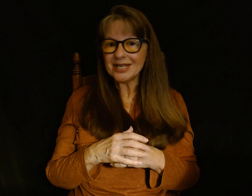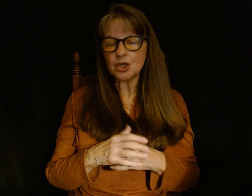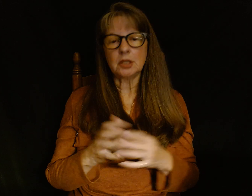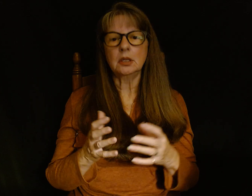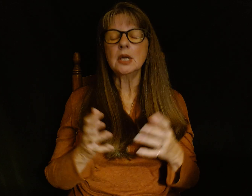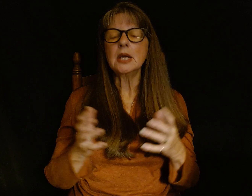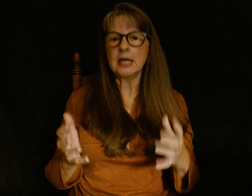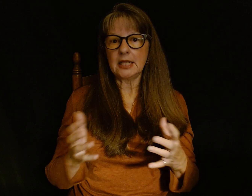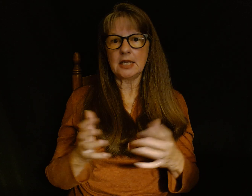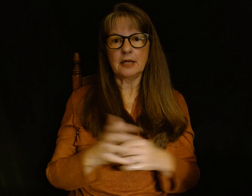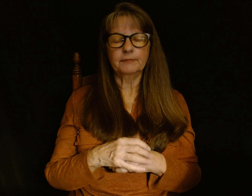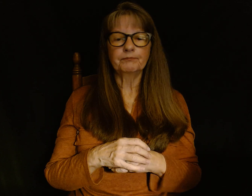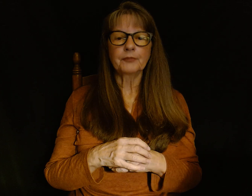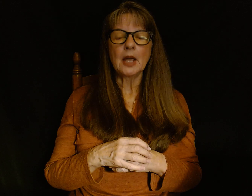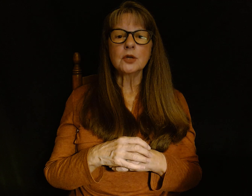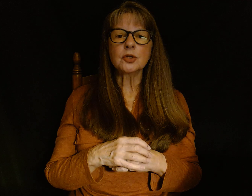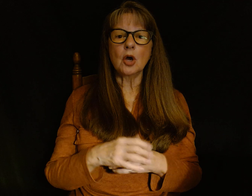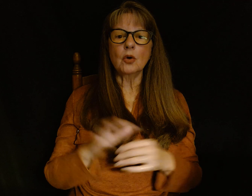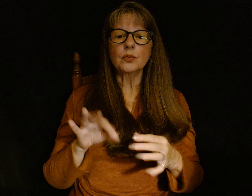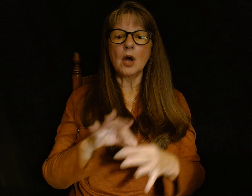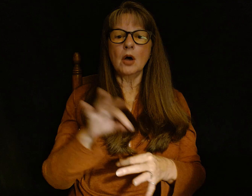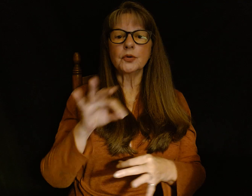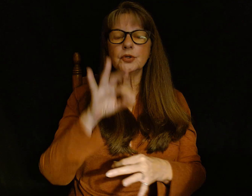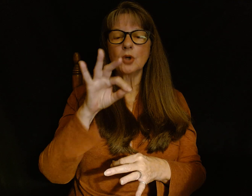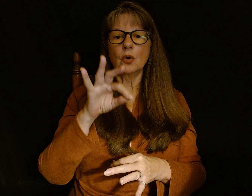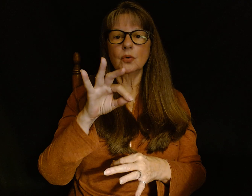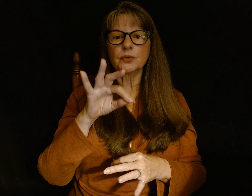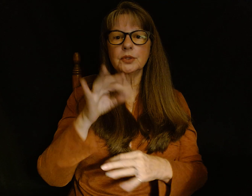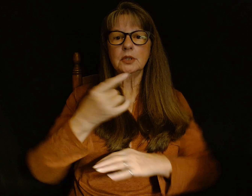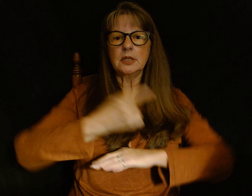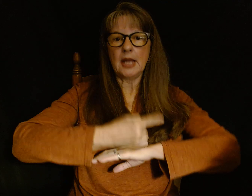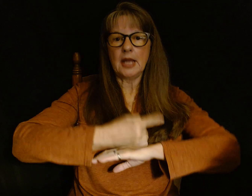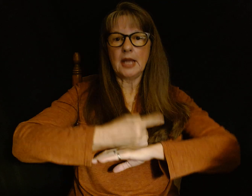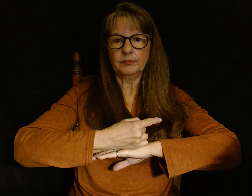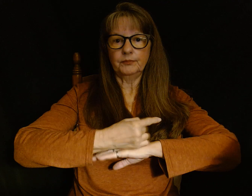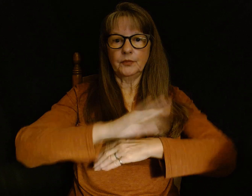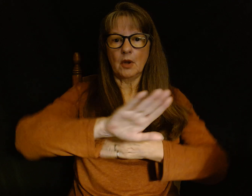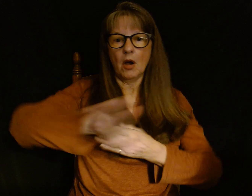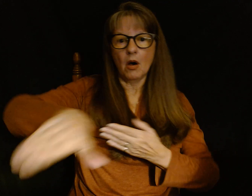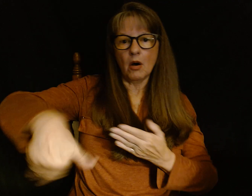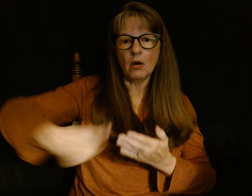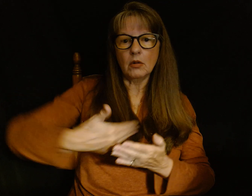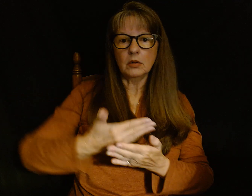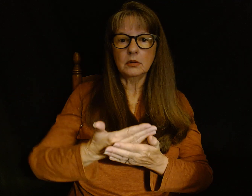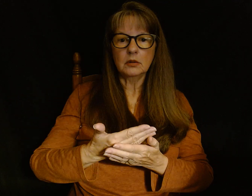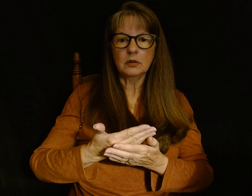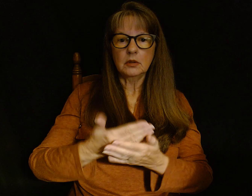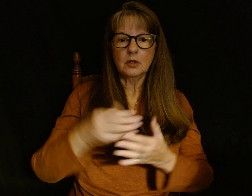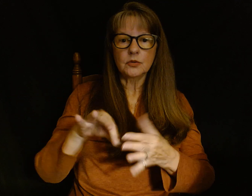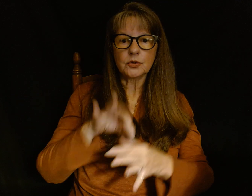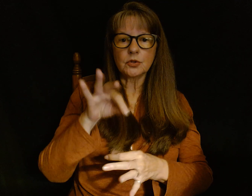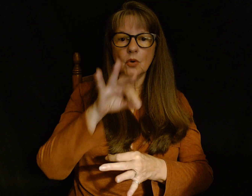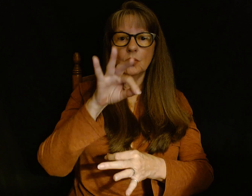changing anything. So All Souls Day. All